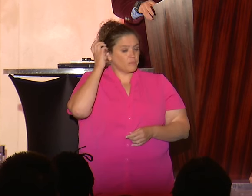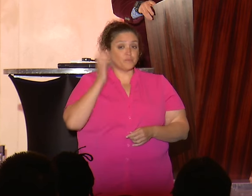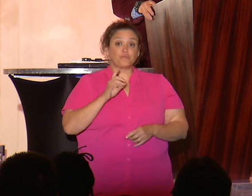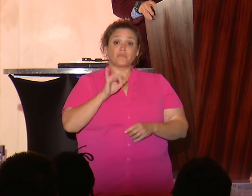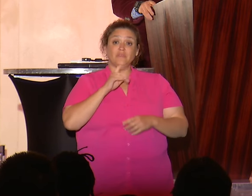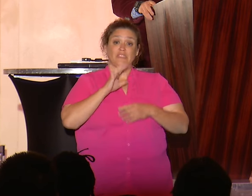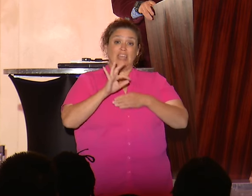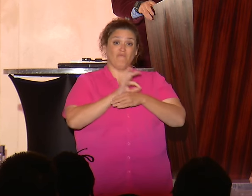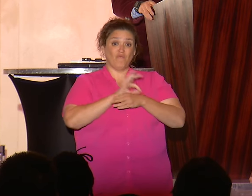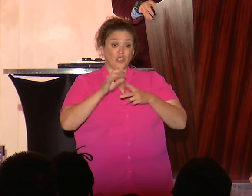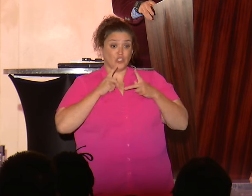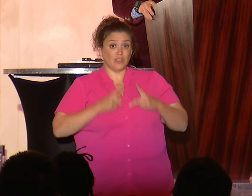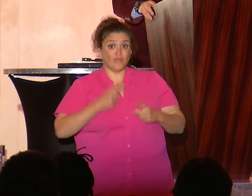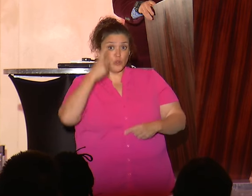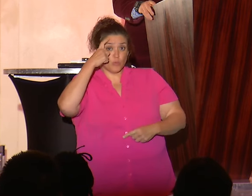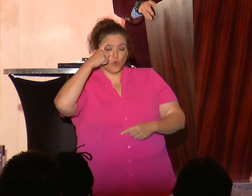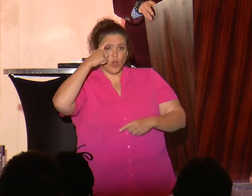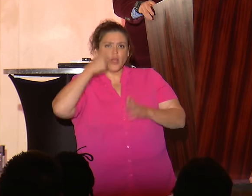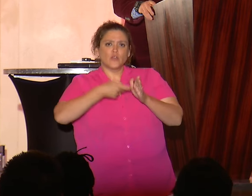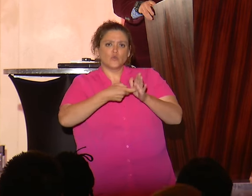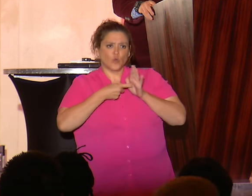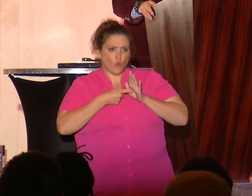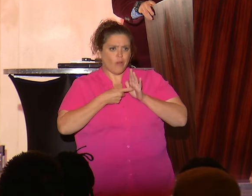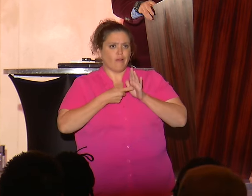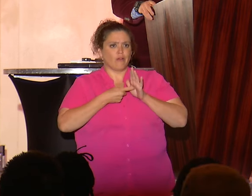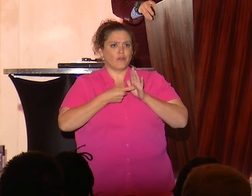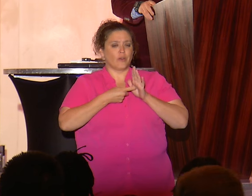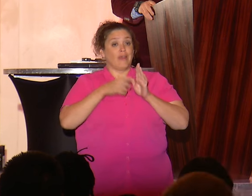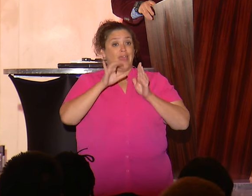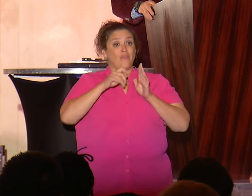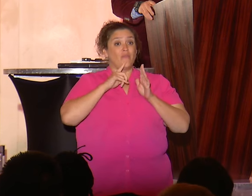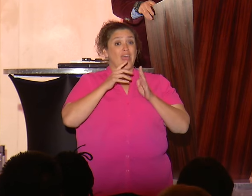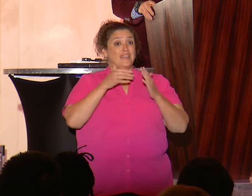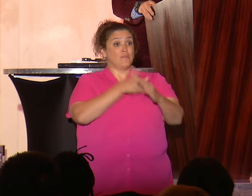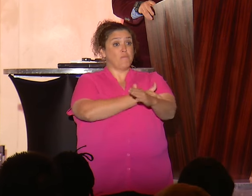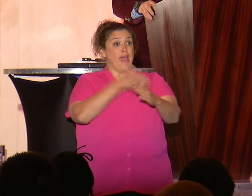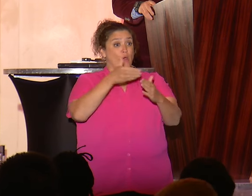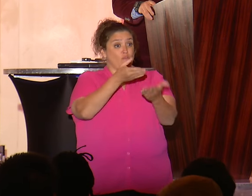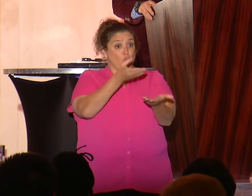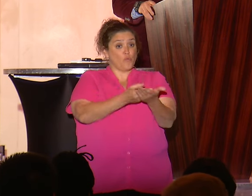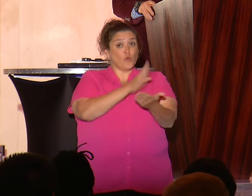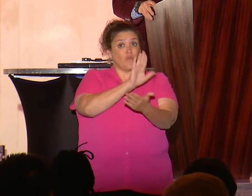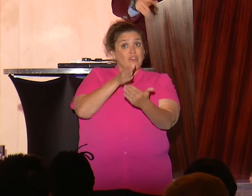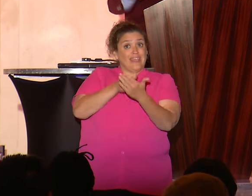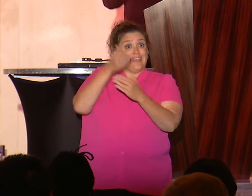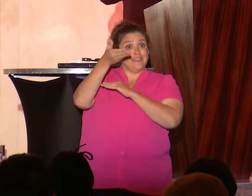physical brain is powerful evidence against God, because how could